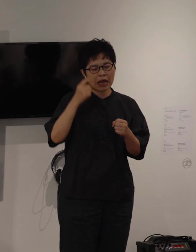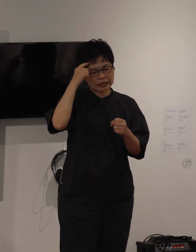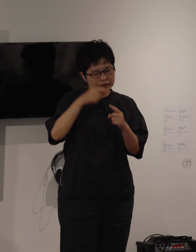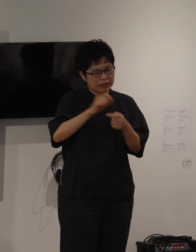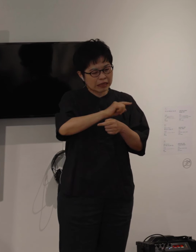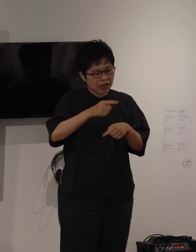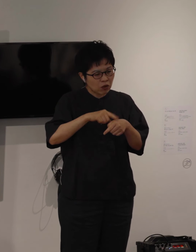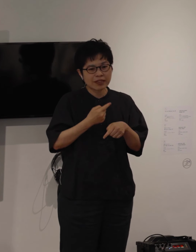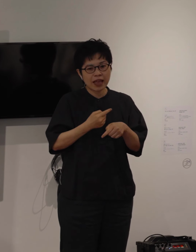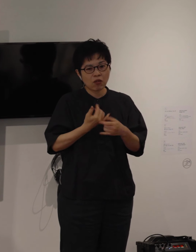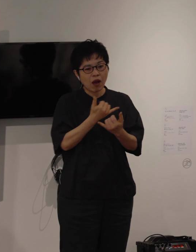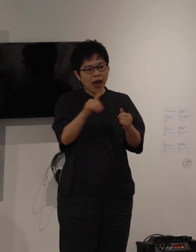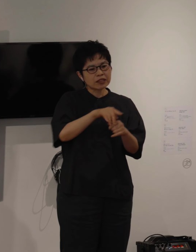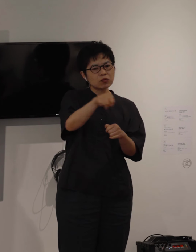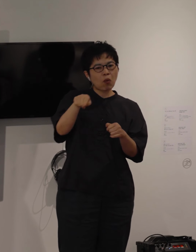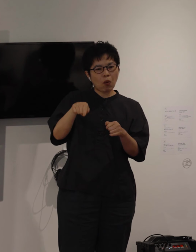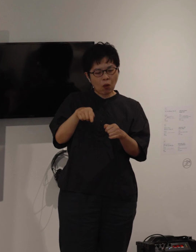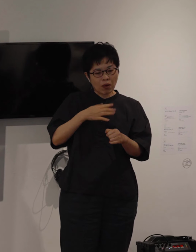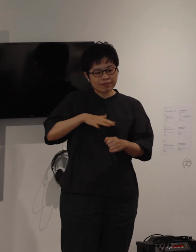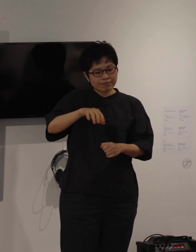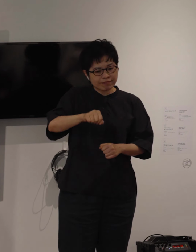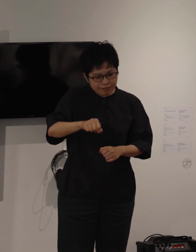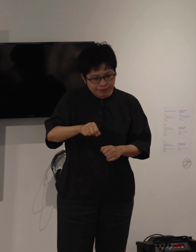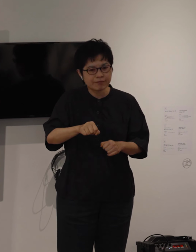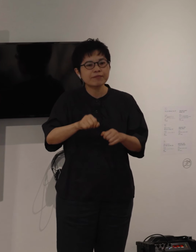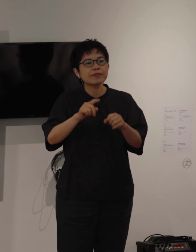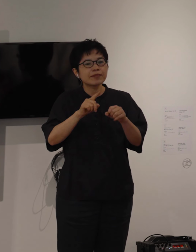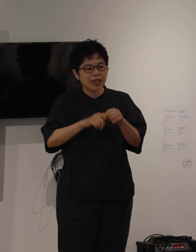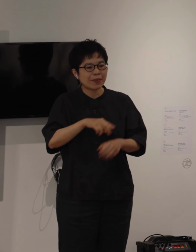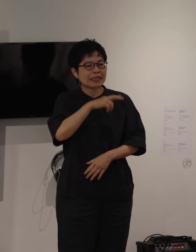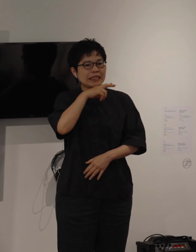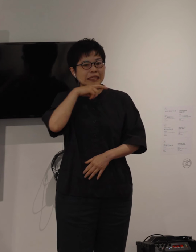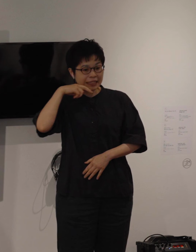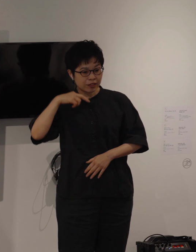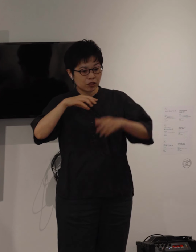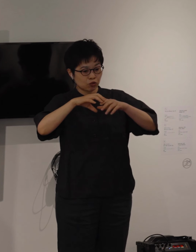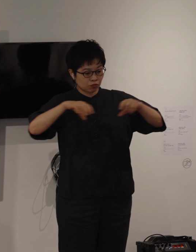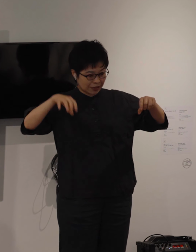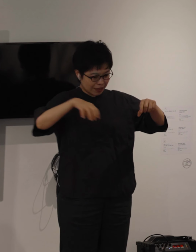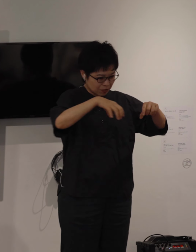studios across England. And this show had 8 artists in it working from 8